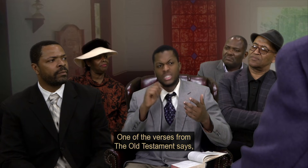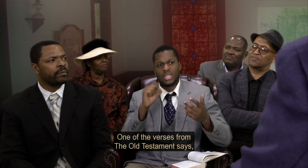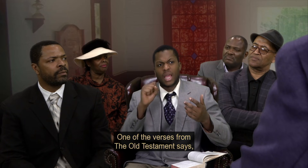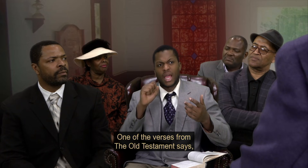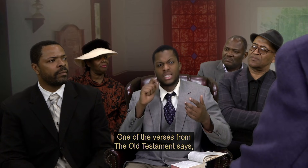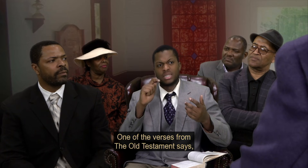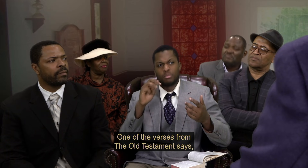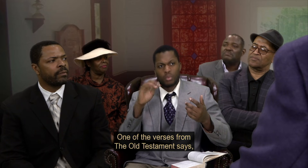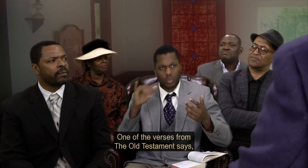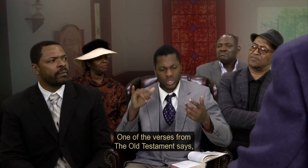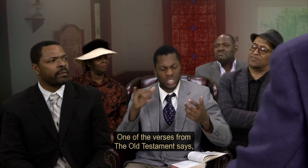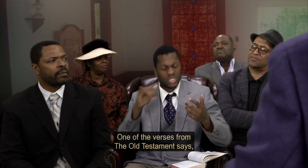Testament says,